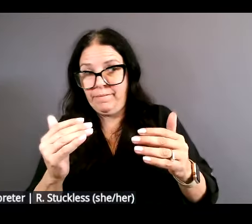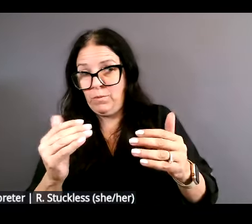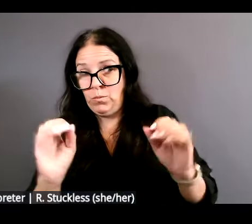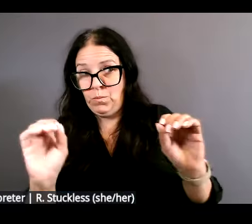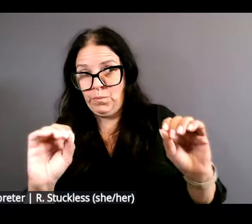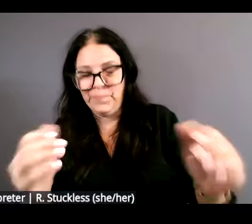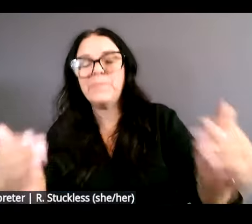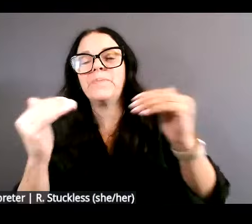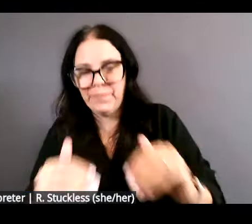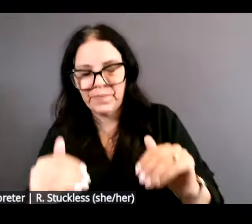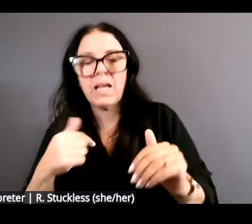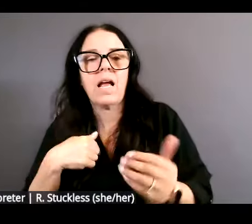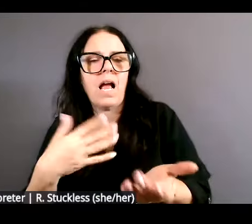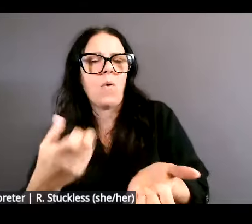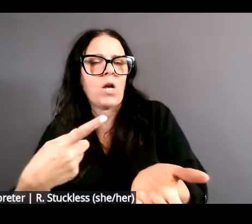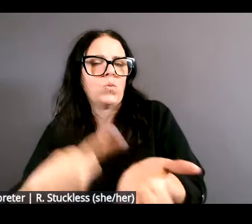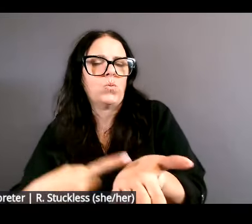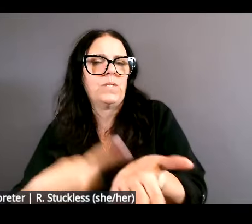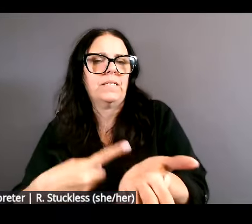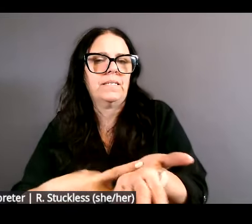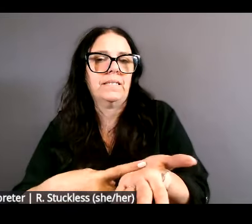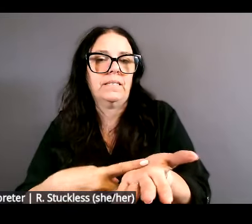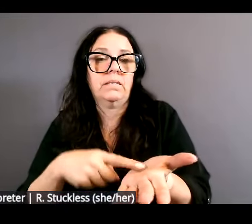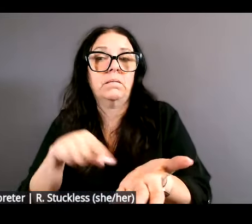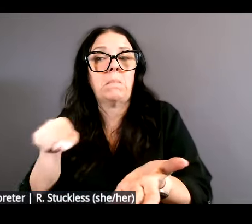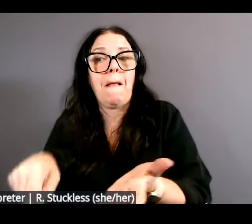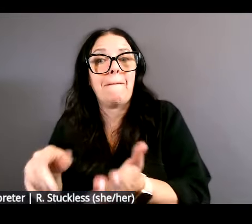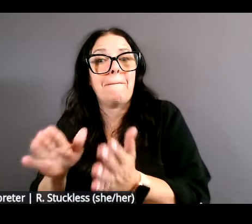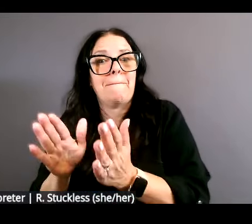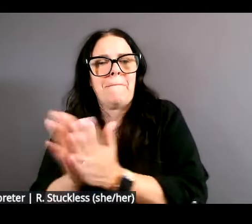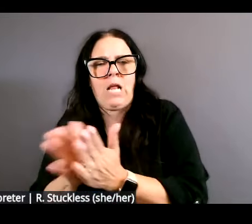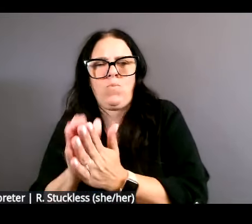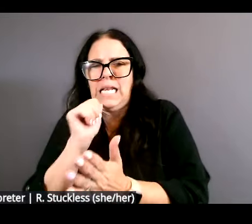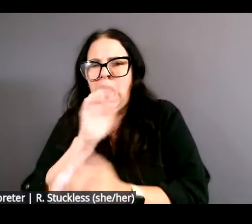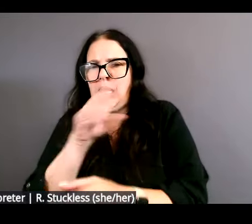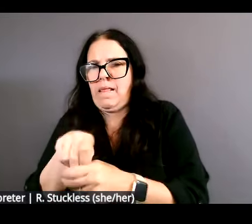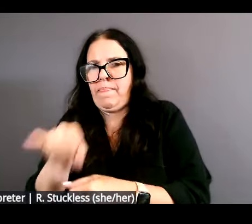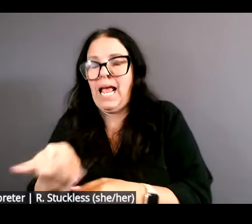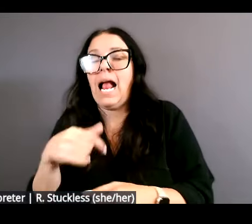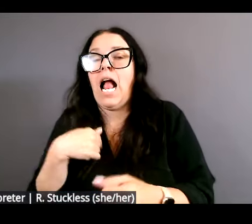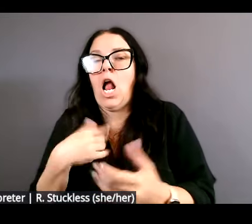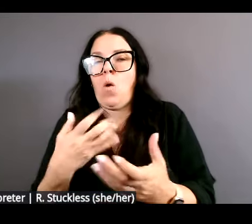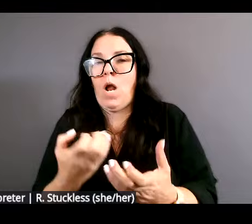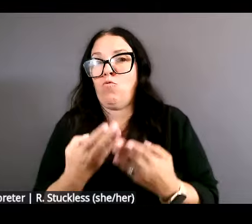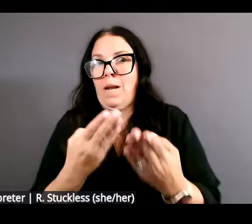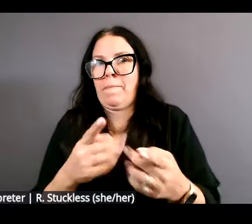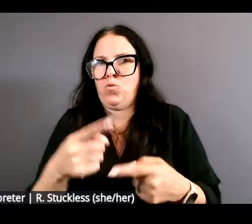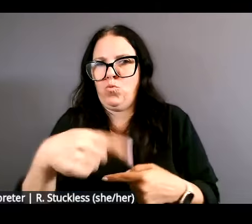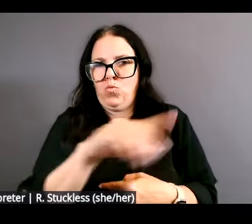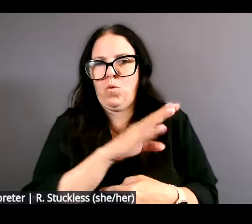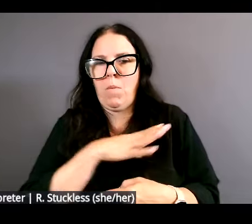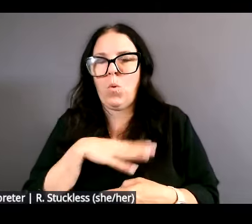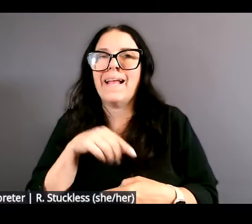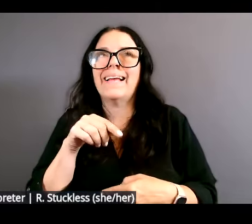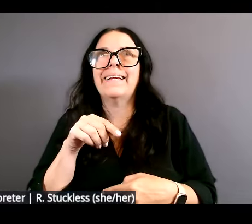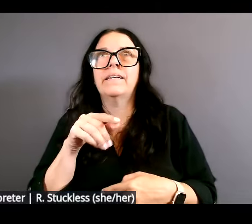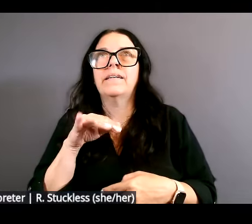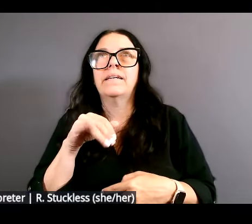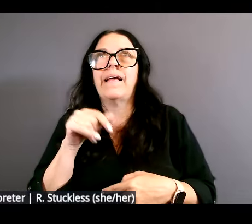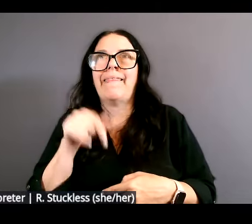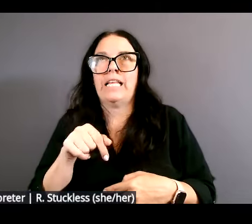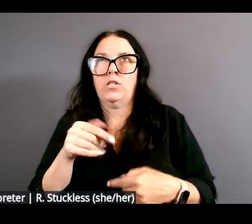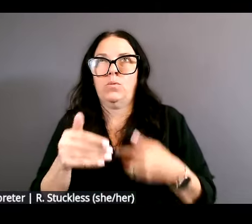piece that is not in the manual that I want to recommend to the board. This is a slight change to